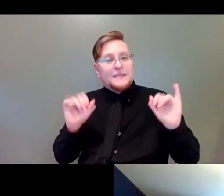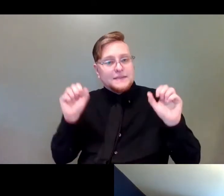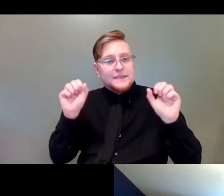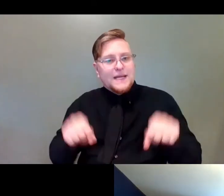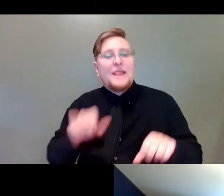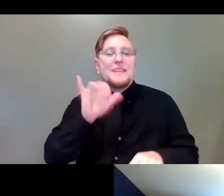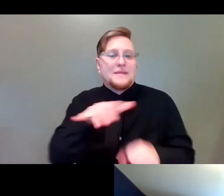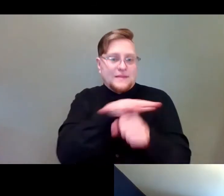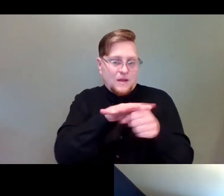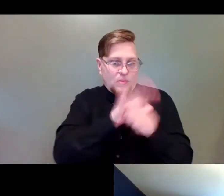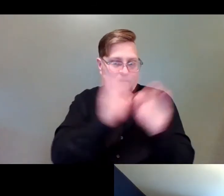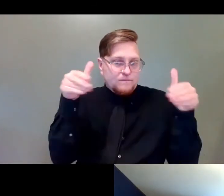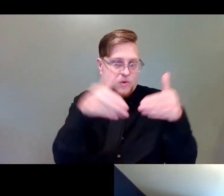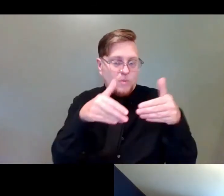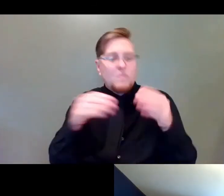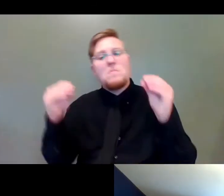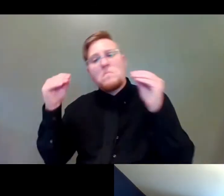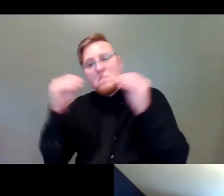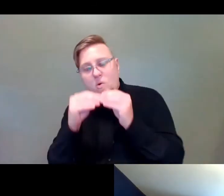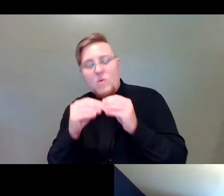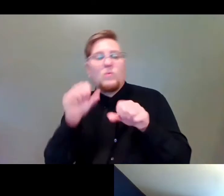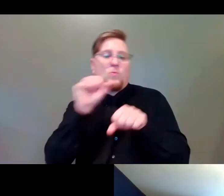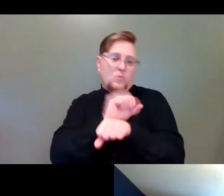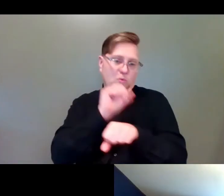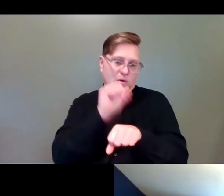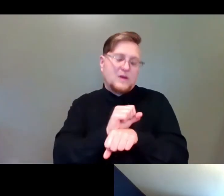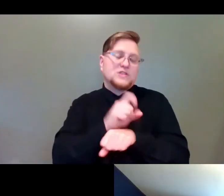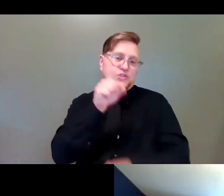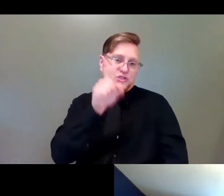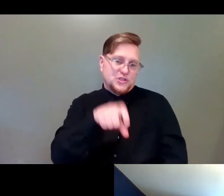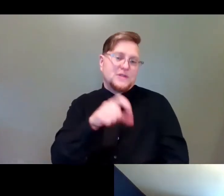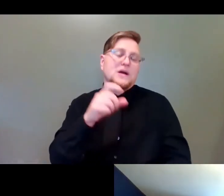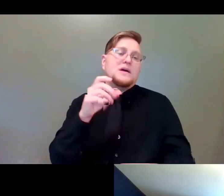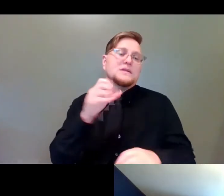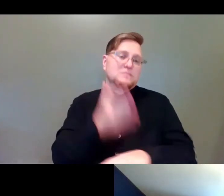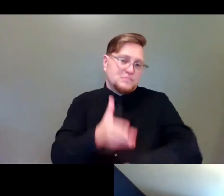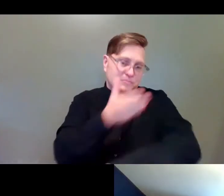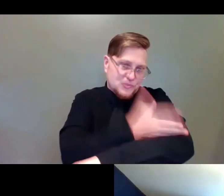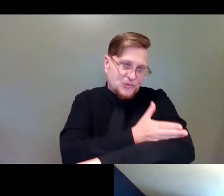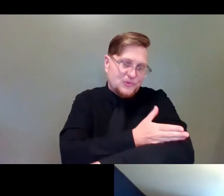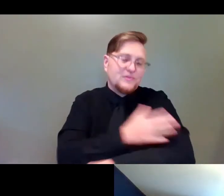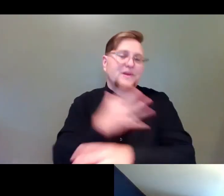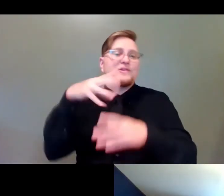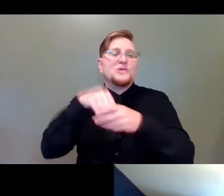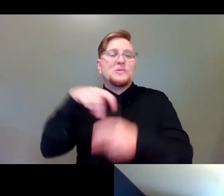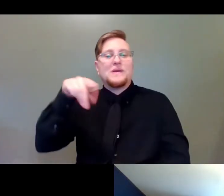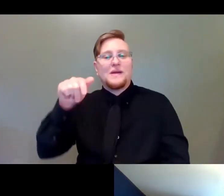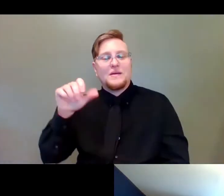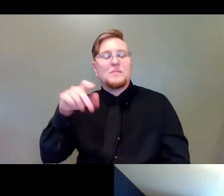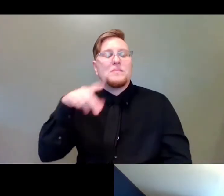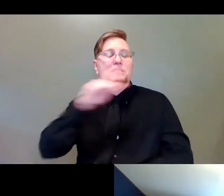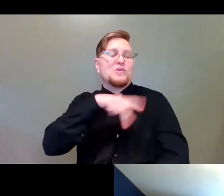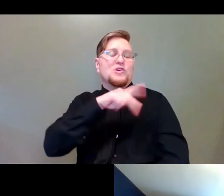there's definitely more work that needs to be done, so it's even stronger enforced and also includes personal assistance and probably